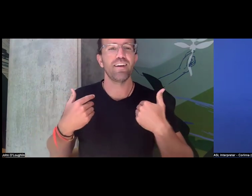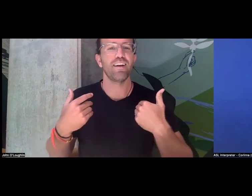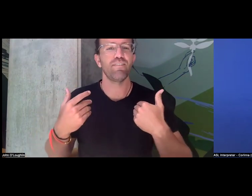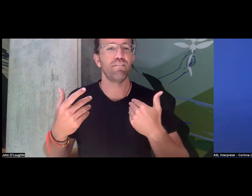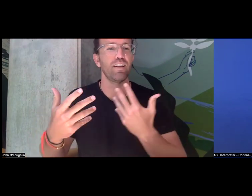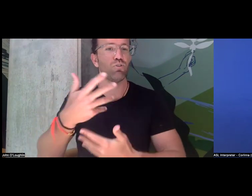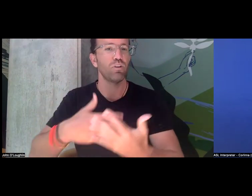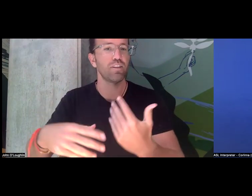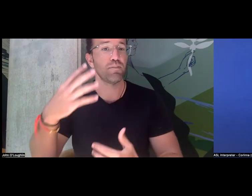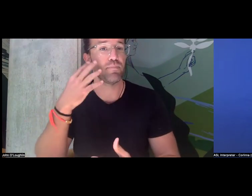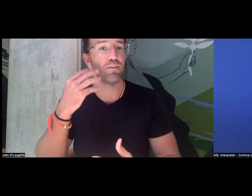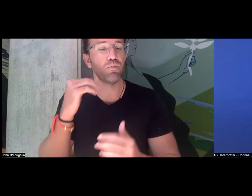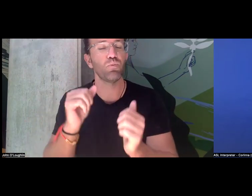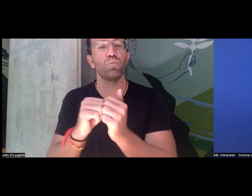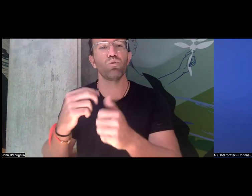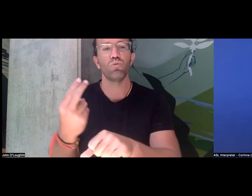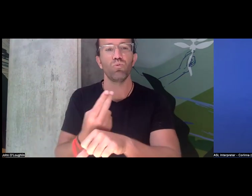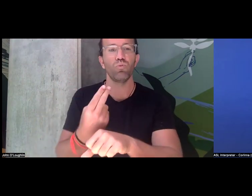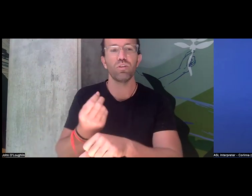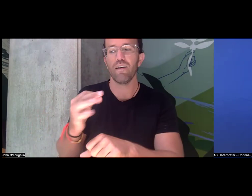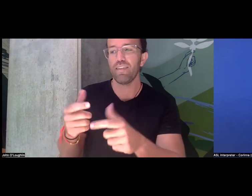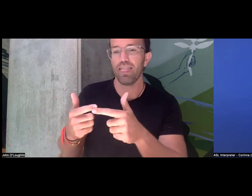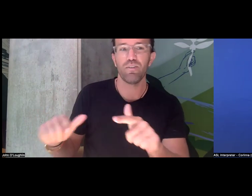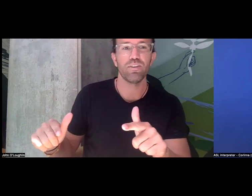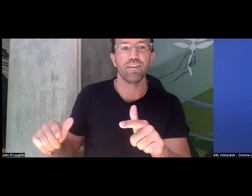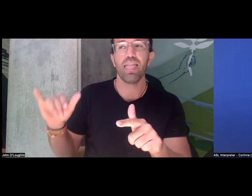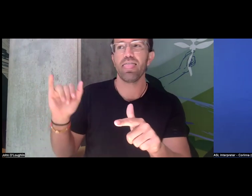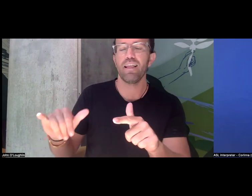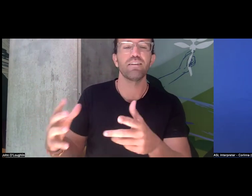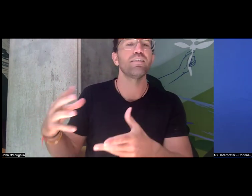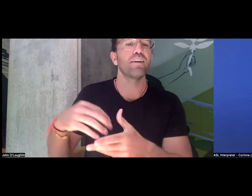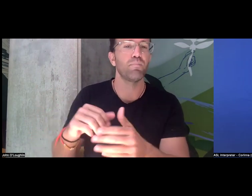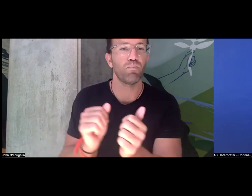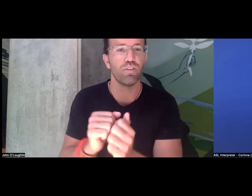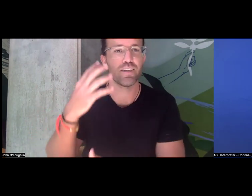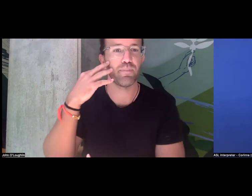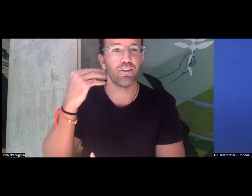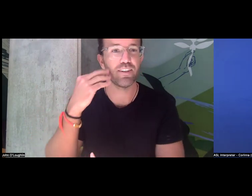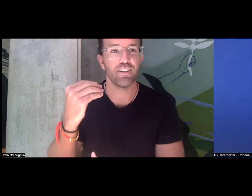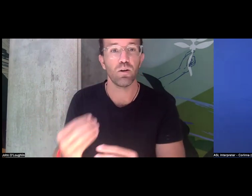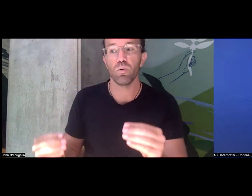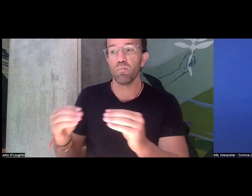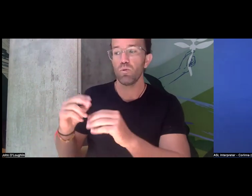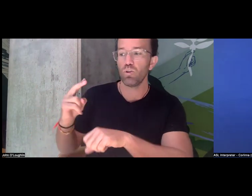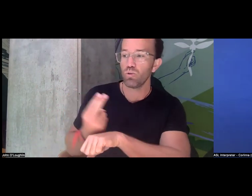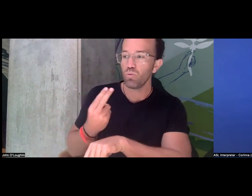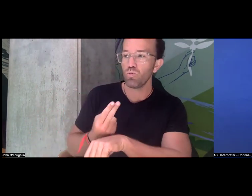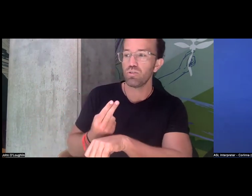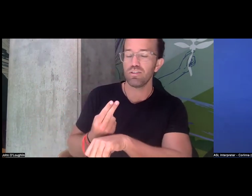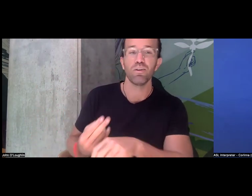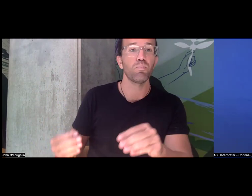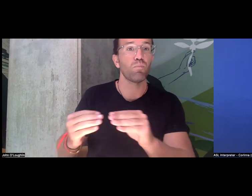to learn the language, and it's important that you have those interactions to be able to use the language. And that comes